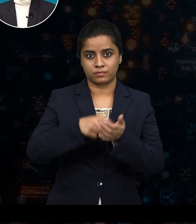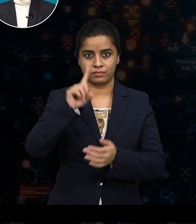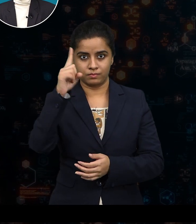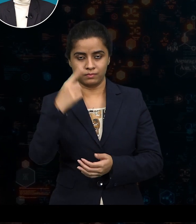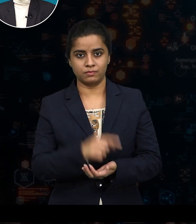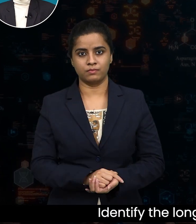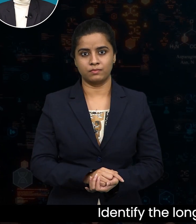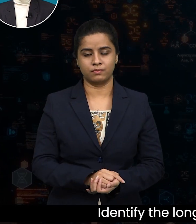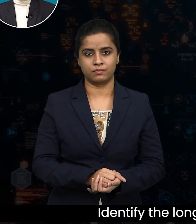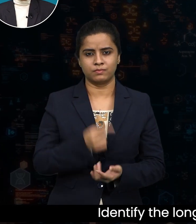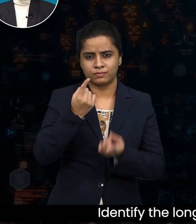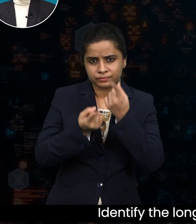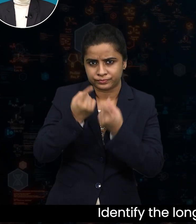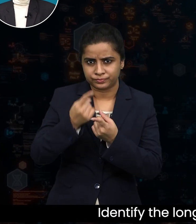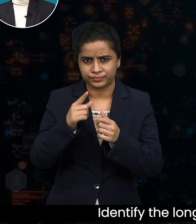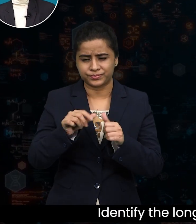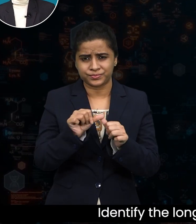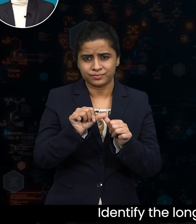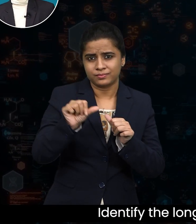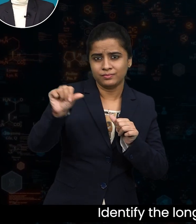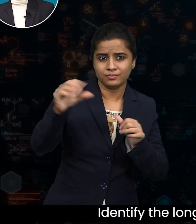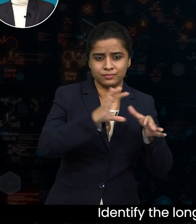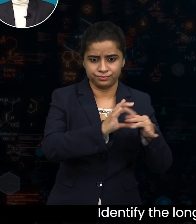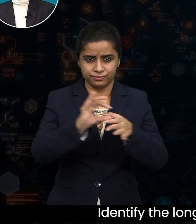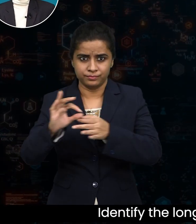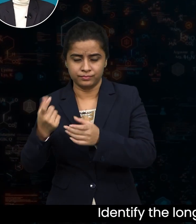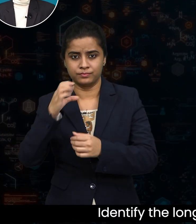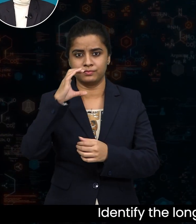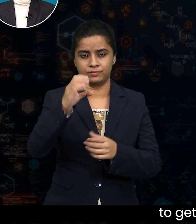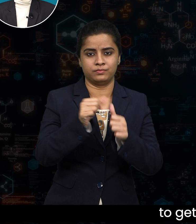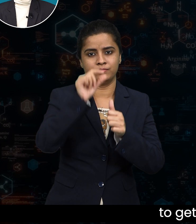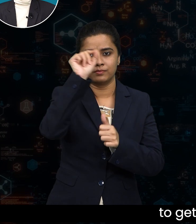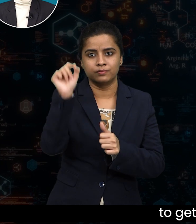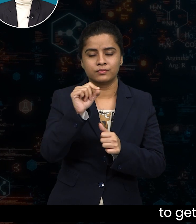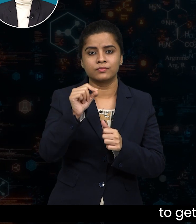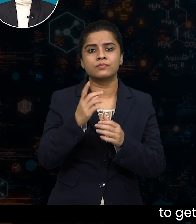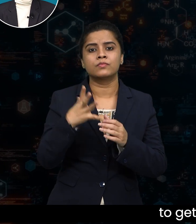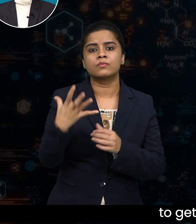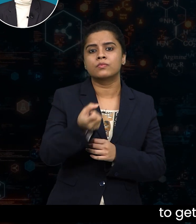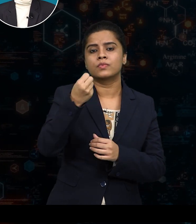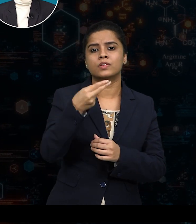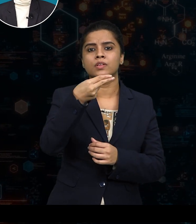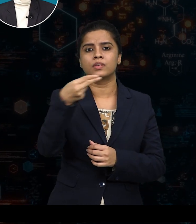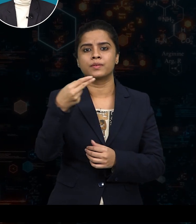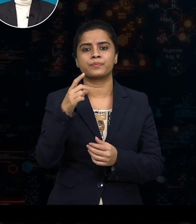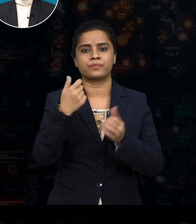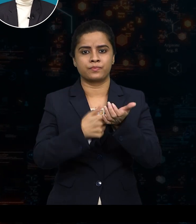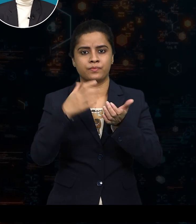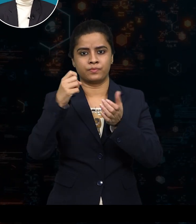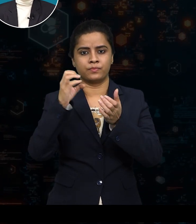1. Identify the longest chain of carbon atoms to get the parent name, root